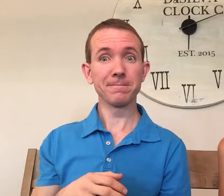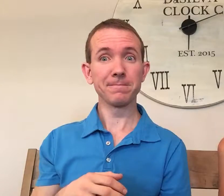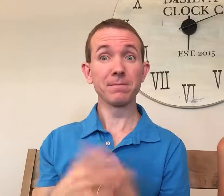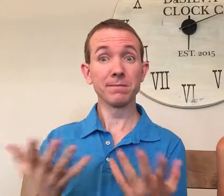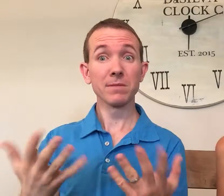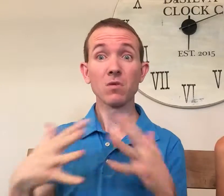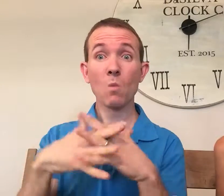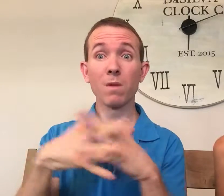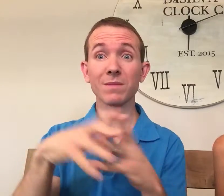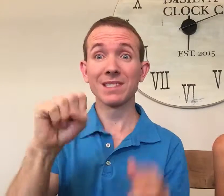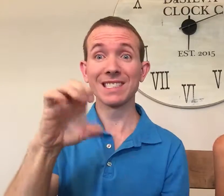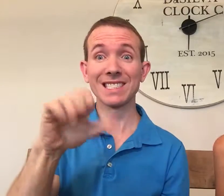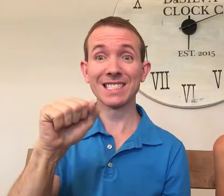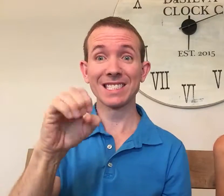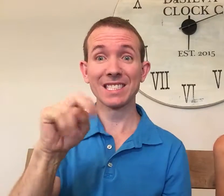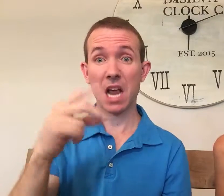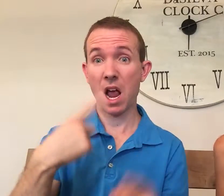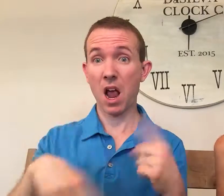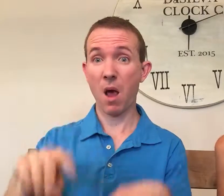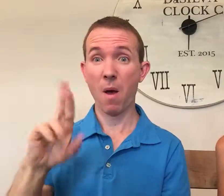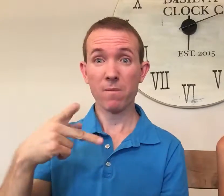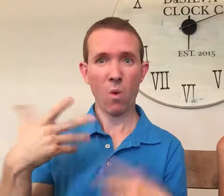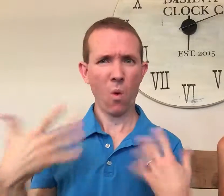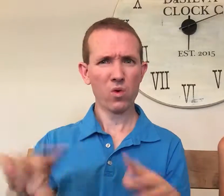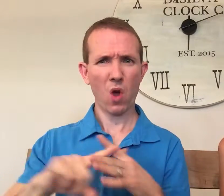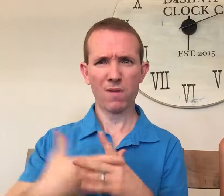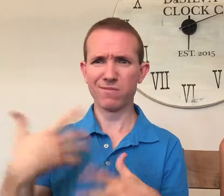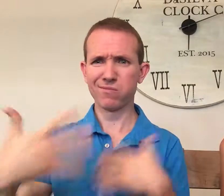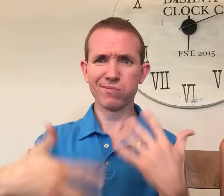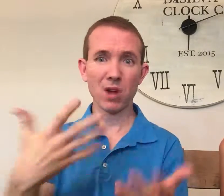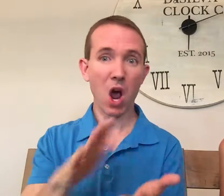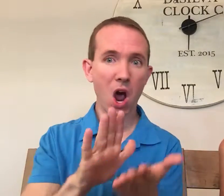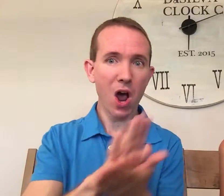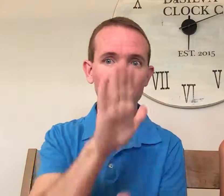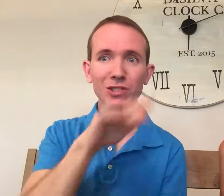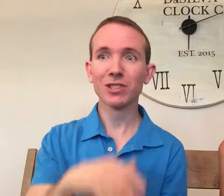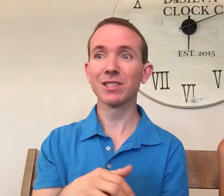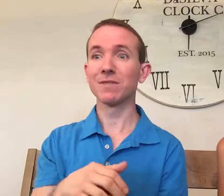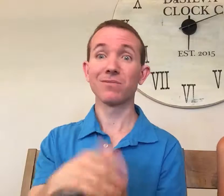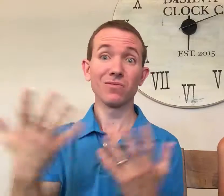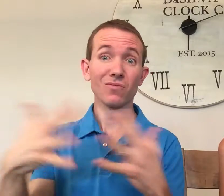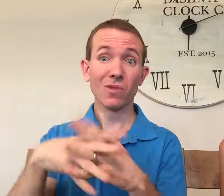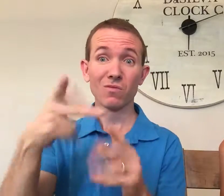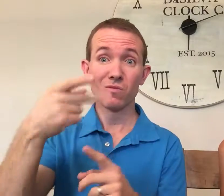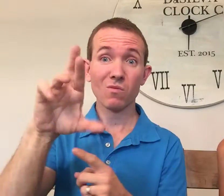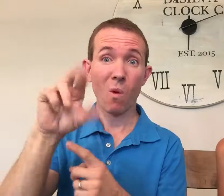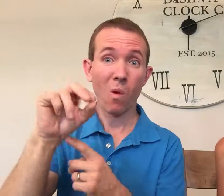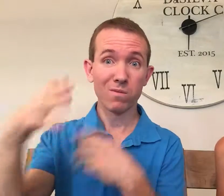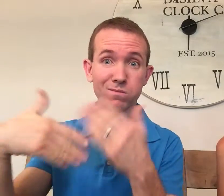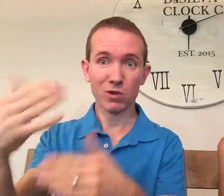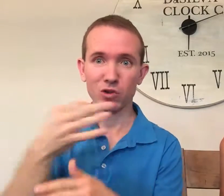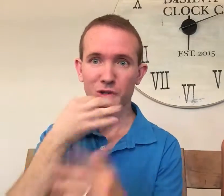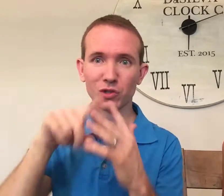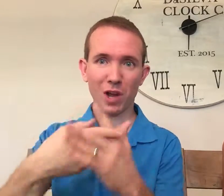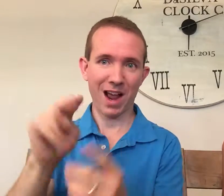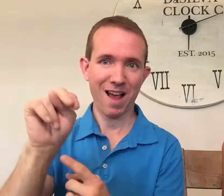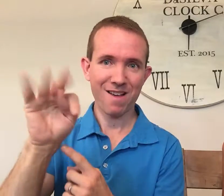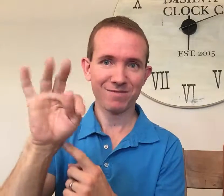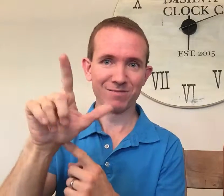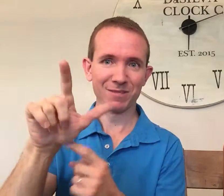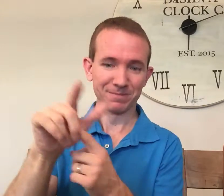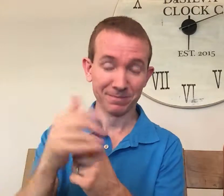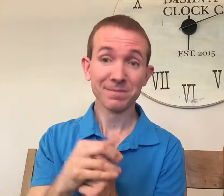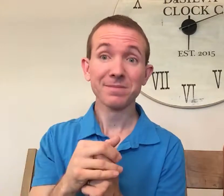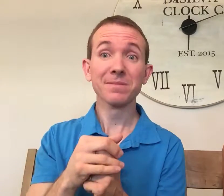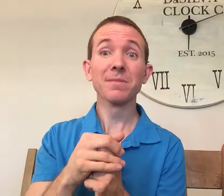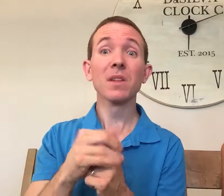it just feels right. So the football season's coming up, already started, college, the pros are